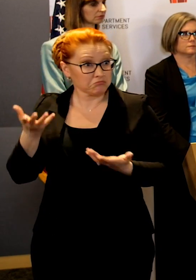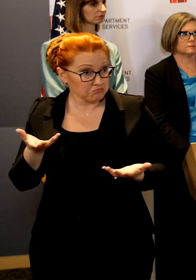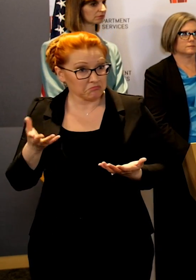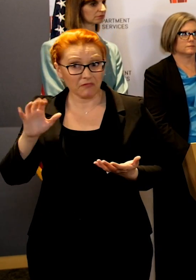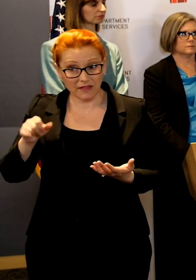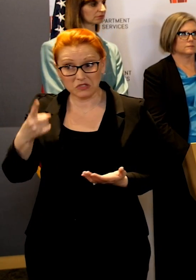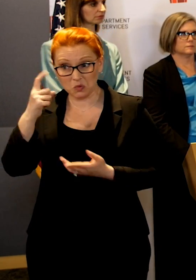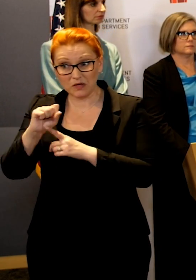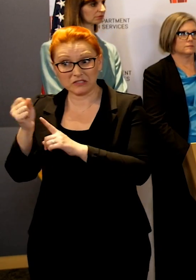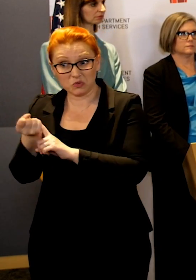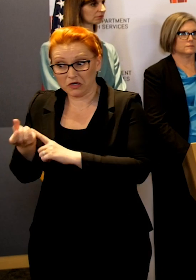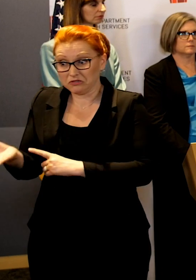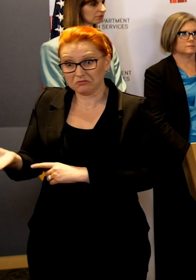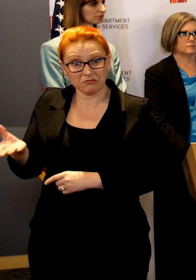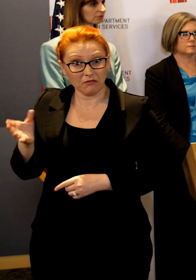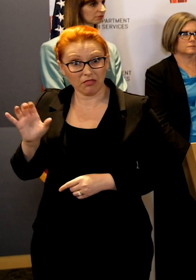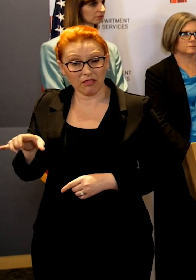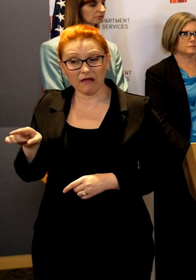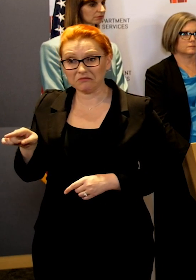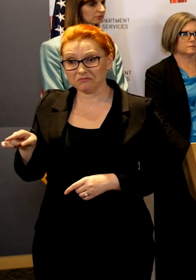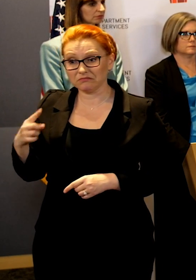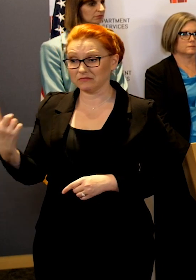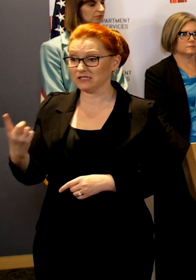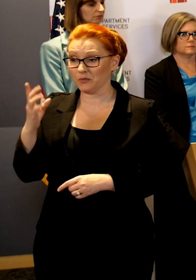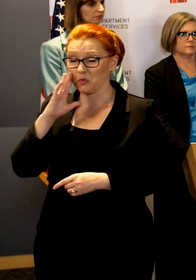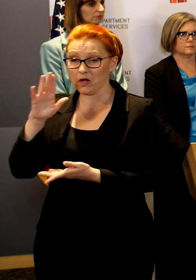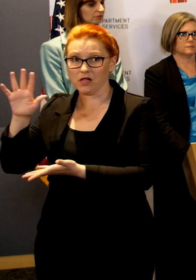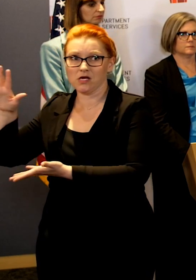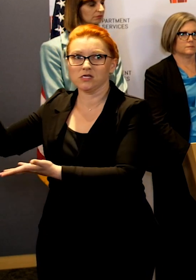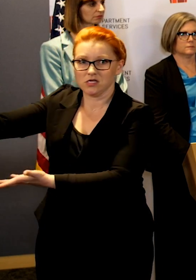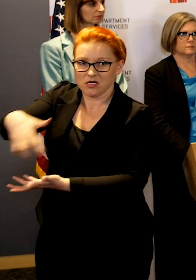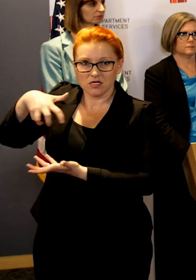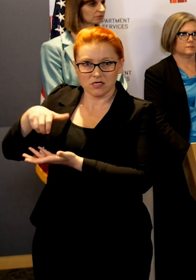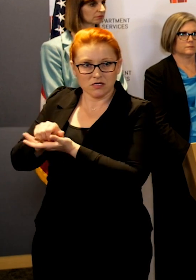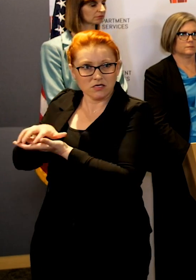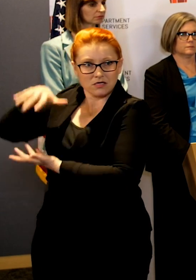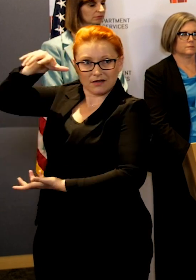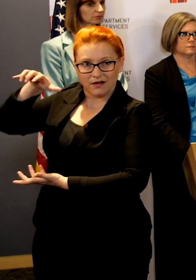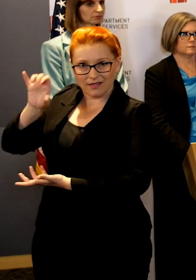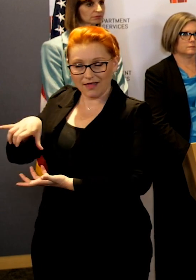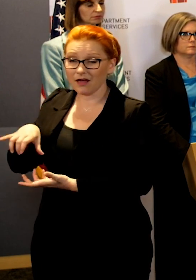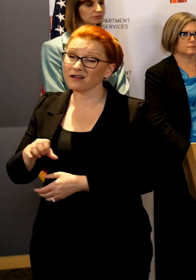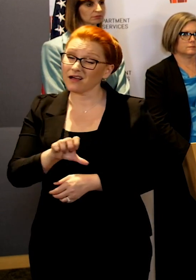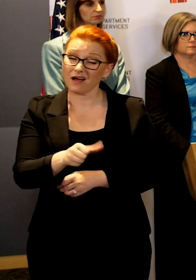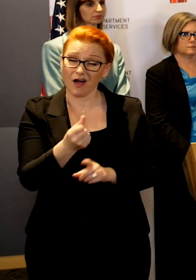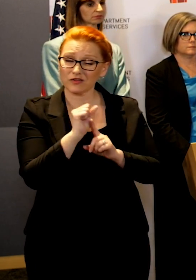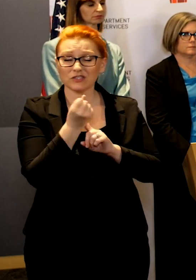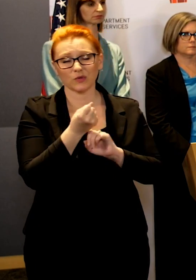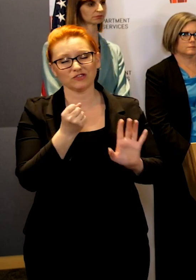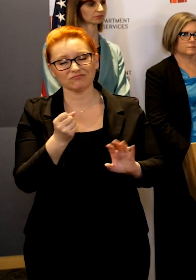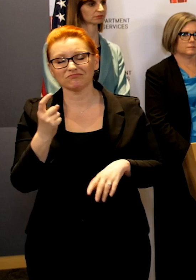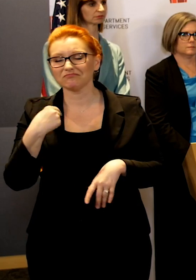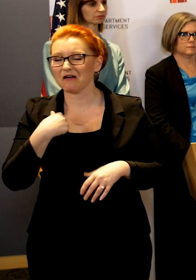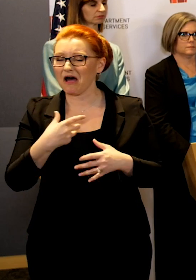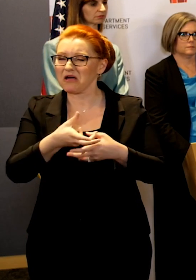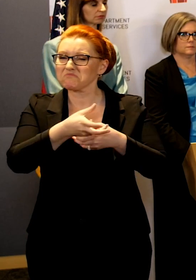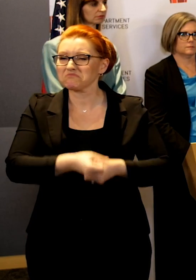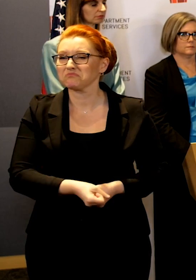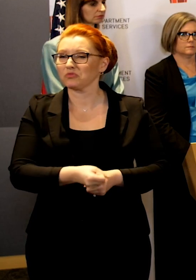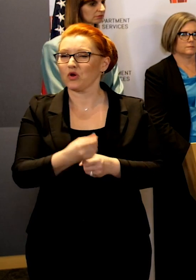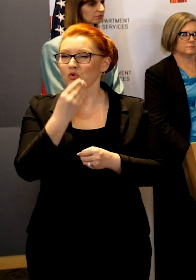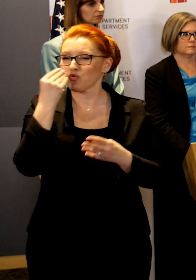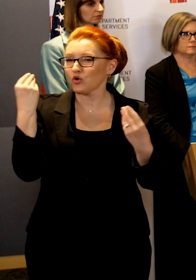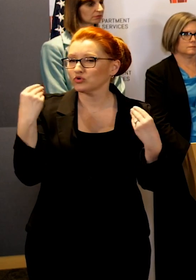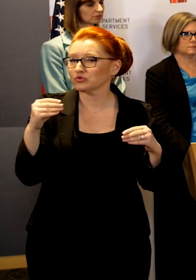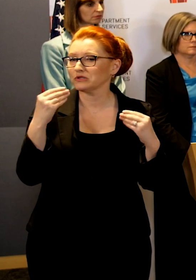one situation where someone would stock up. In these other situations, I have high confidence in our grocery stores,